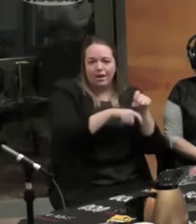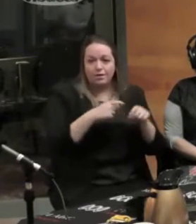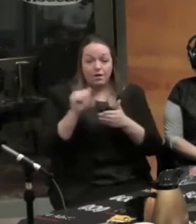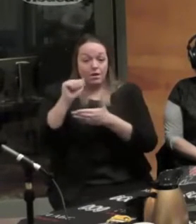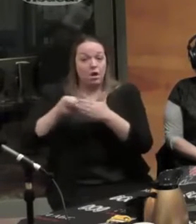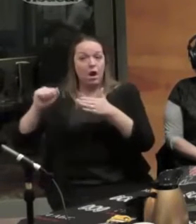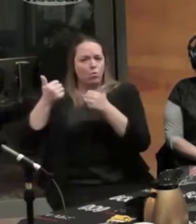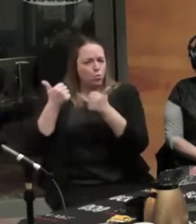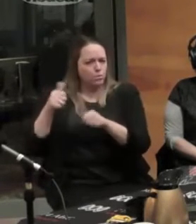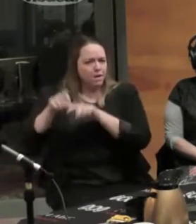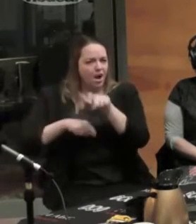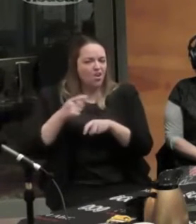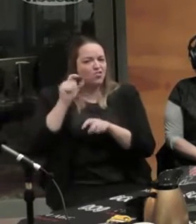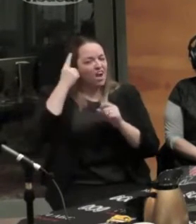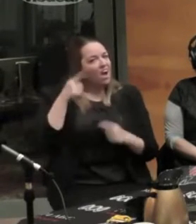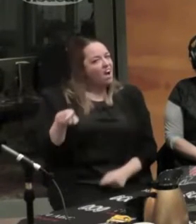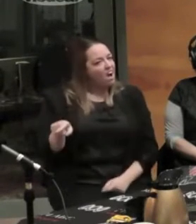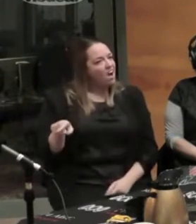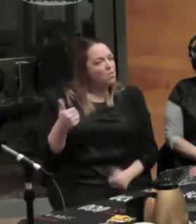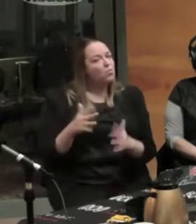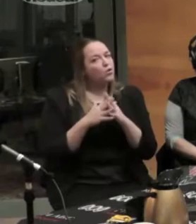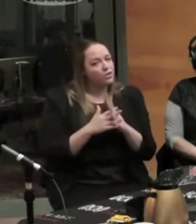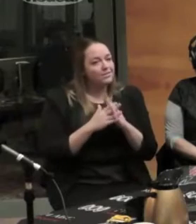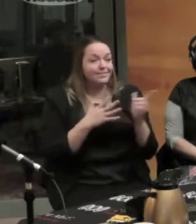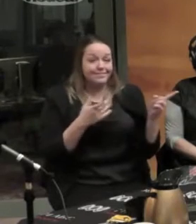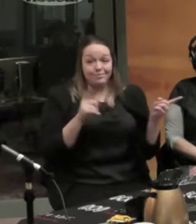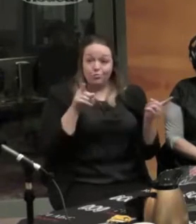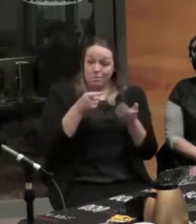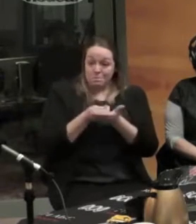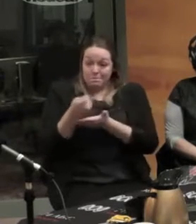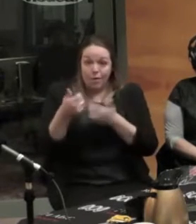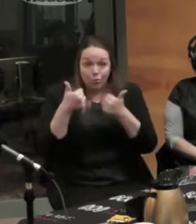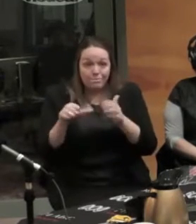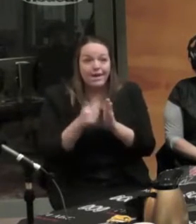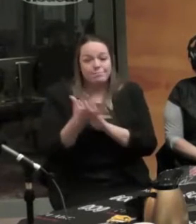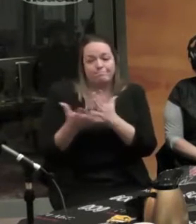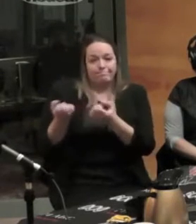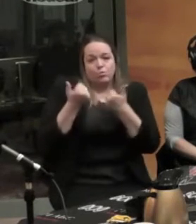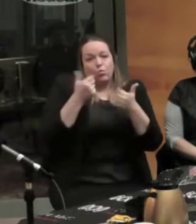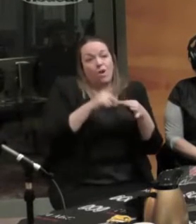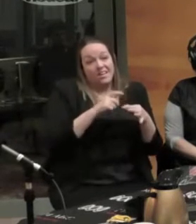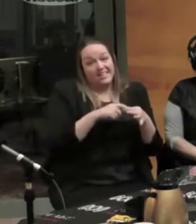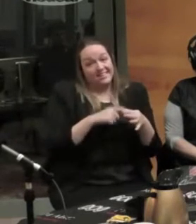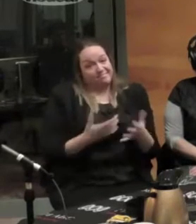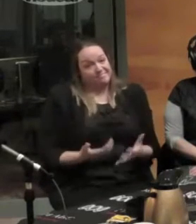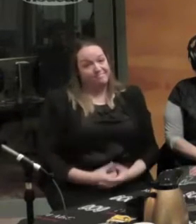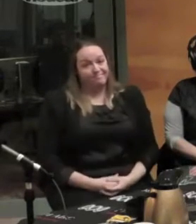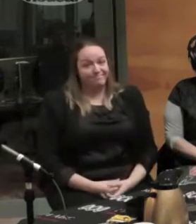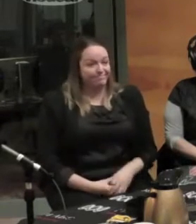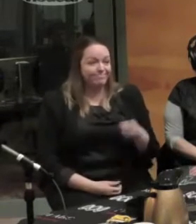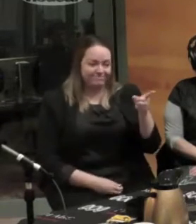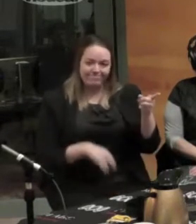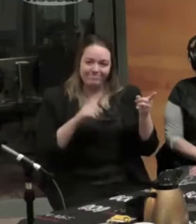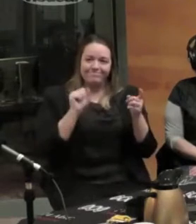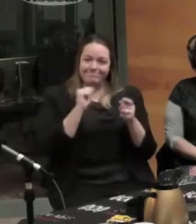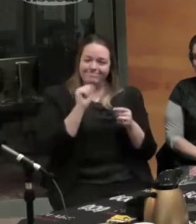quite a pleasurable thing. Yeah. There is a difference. You get what you pay for. It's taken me years to come to terms with this, but it's true. Everybody who is